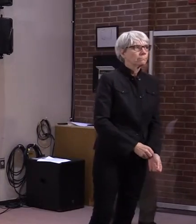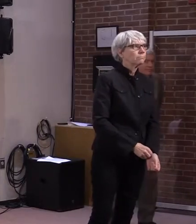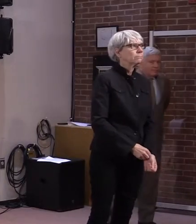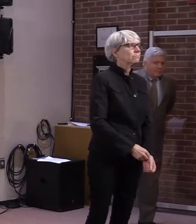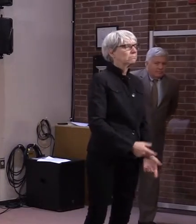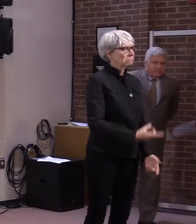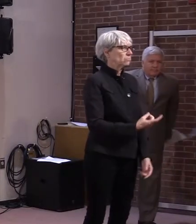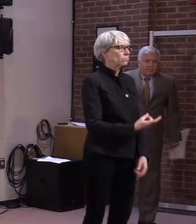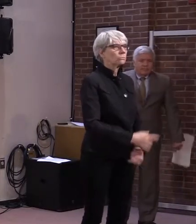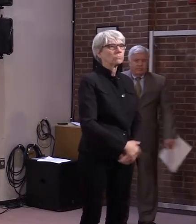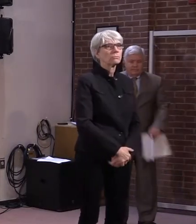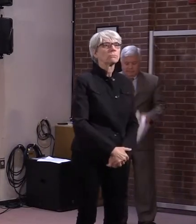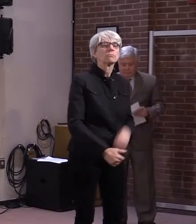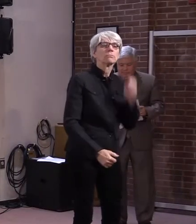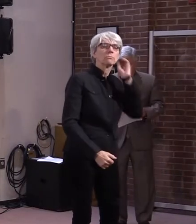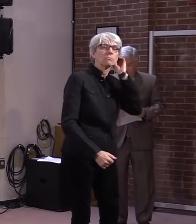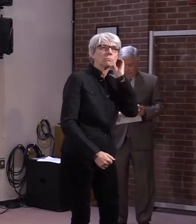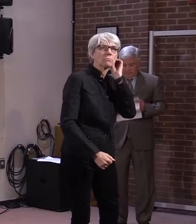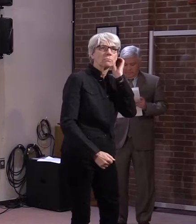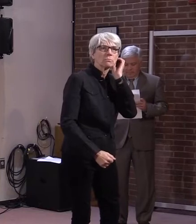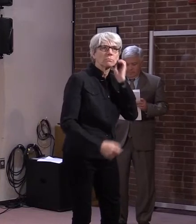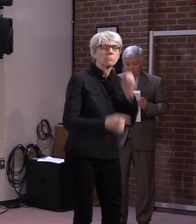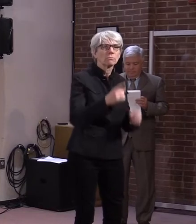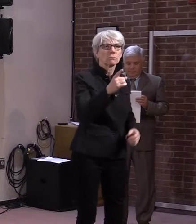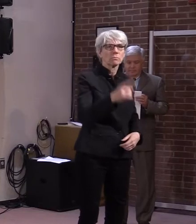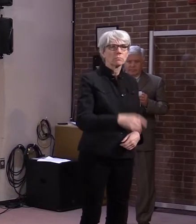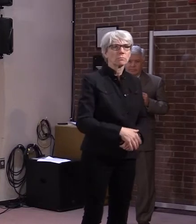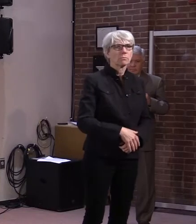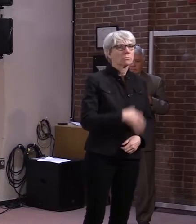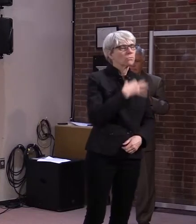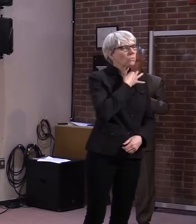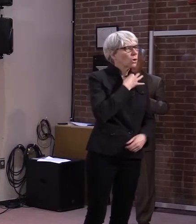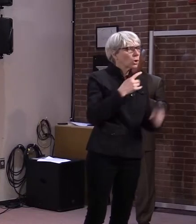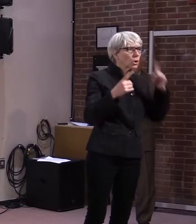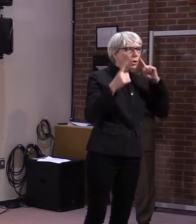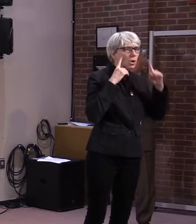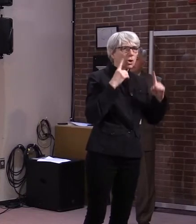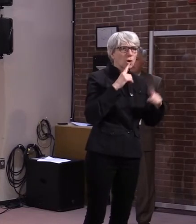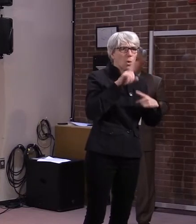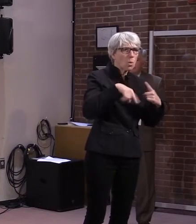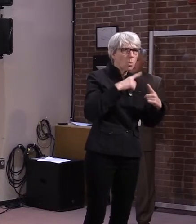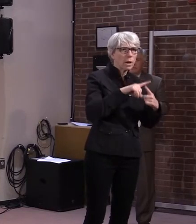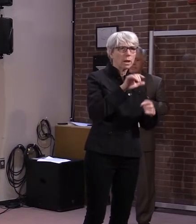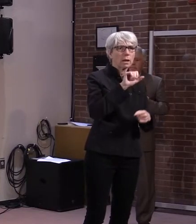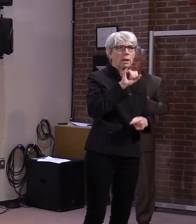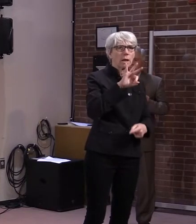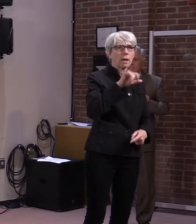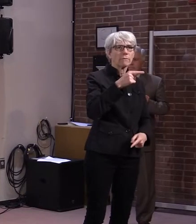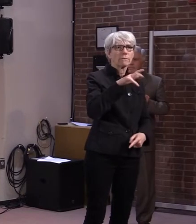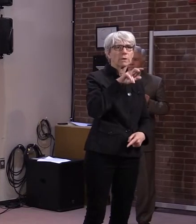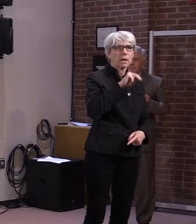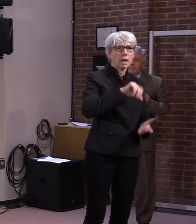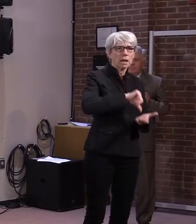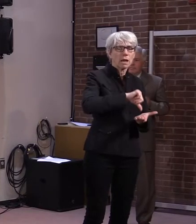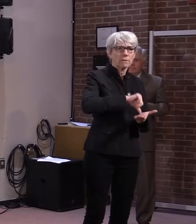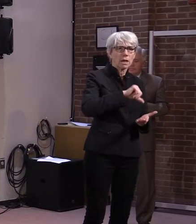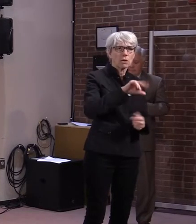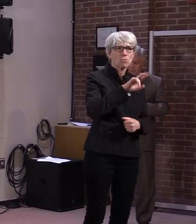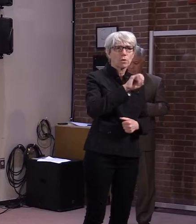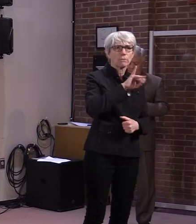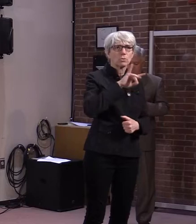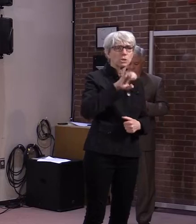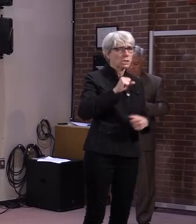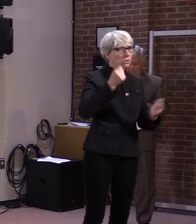Governor, do we have any details on when the 100 Afghan refugees will be arriving in Vermont or any other details on the situation?